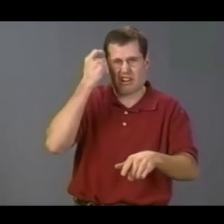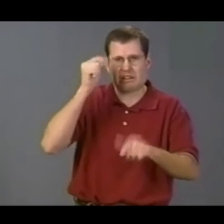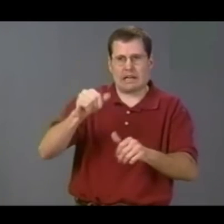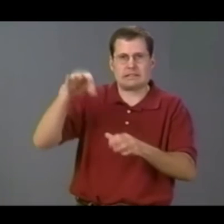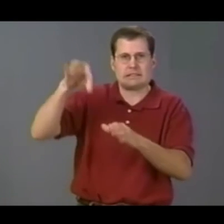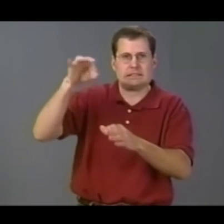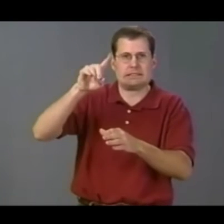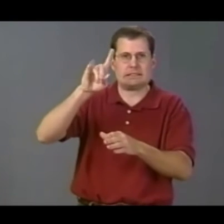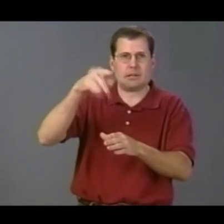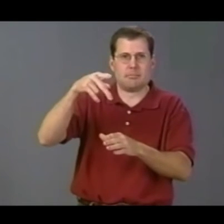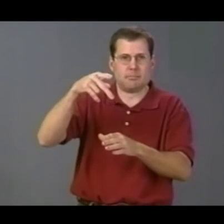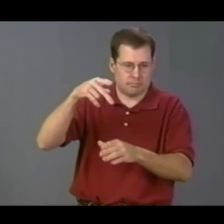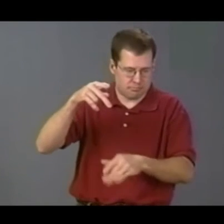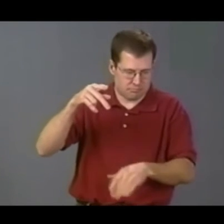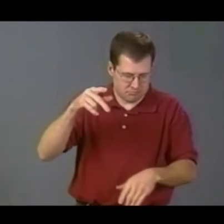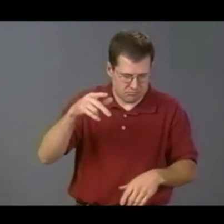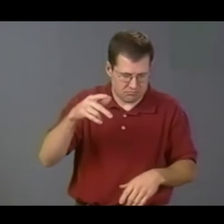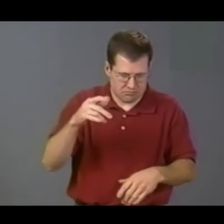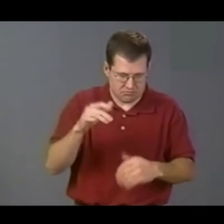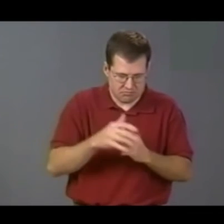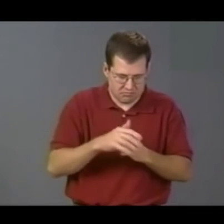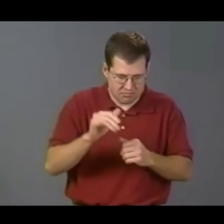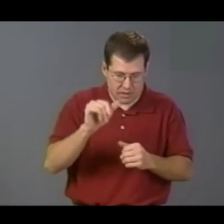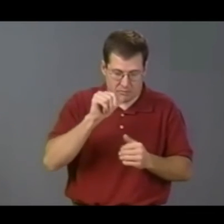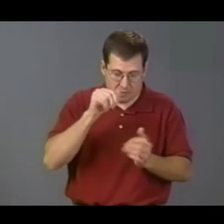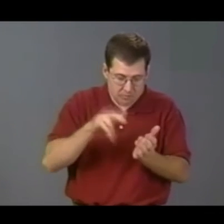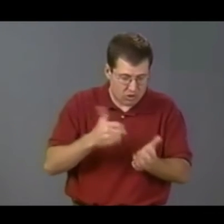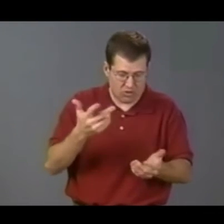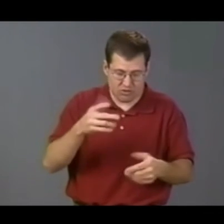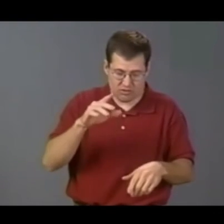Cheese is good. Or dip,